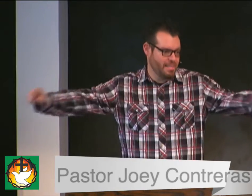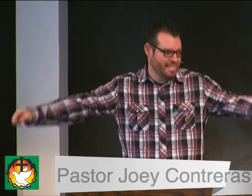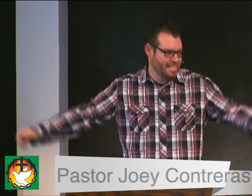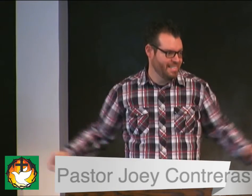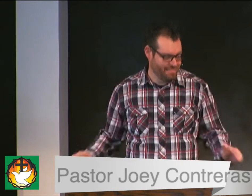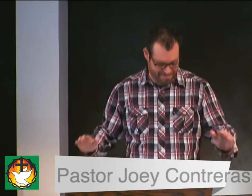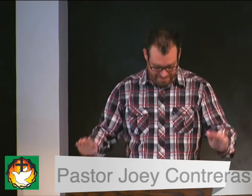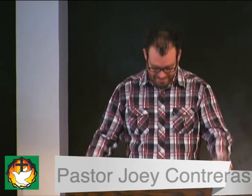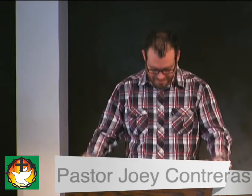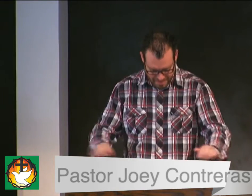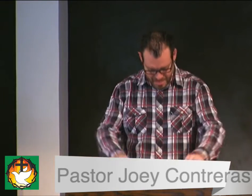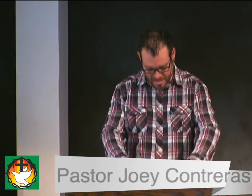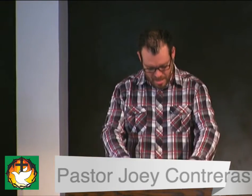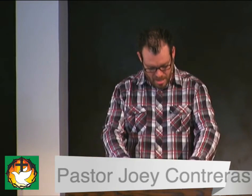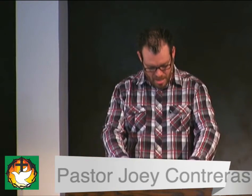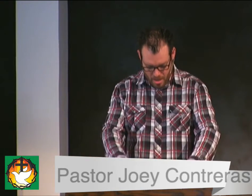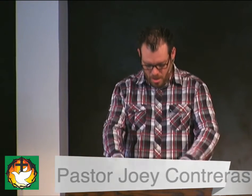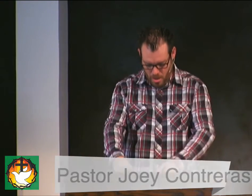for announcements.